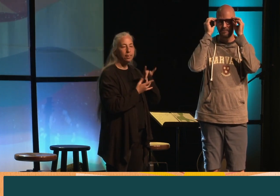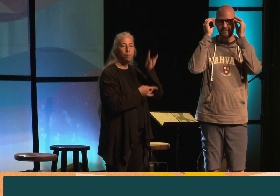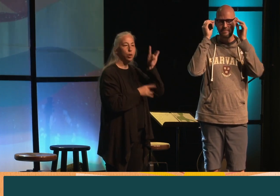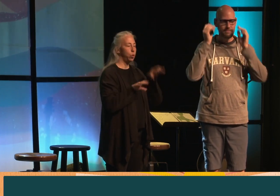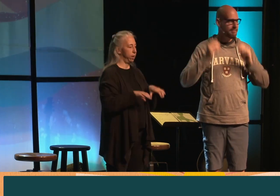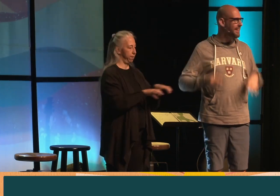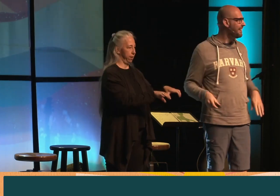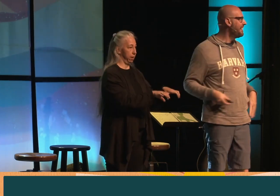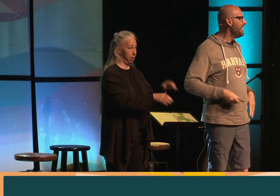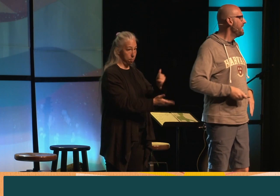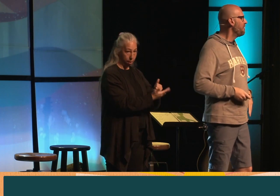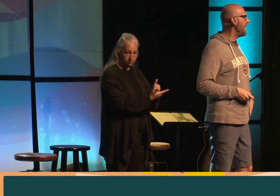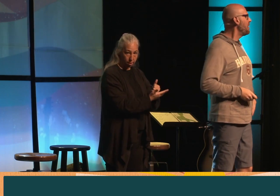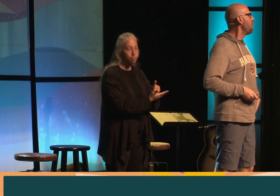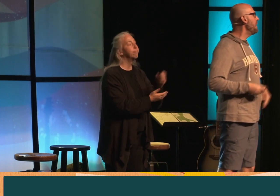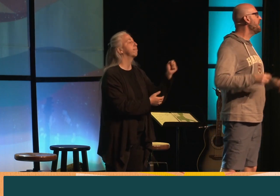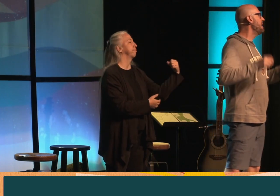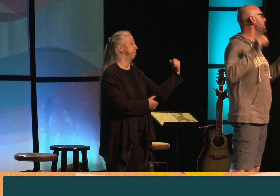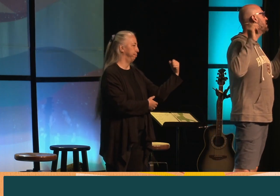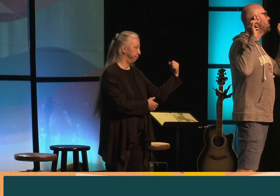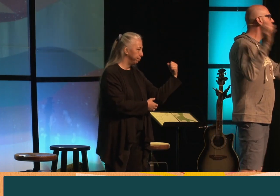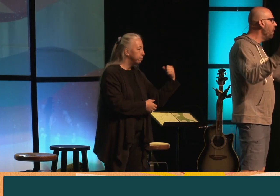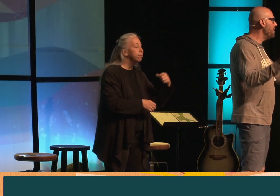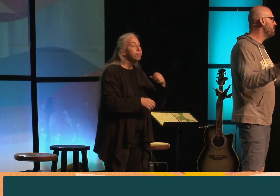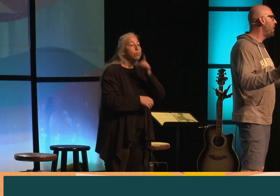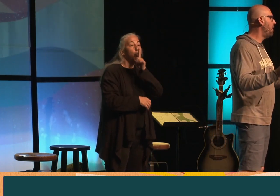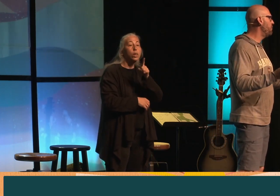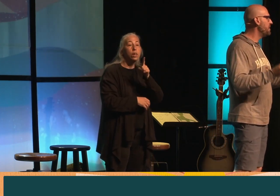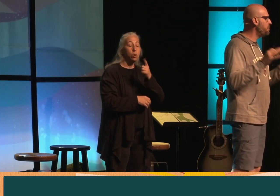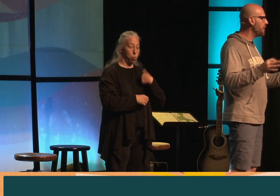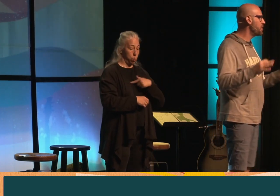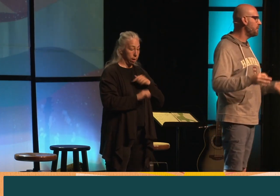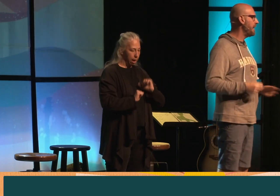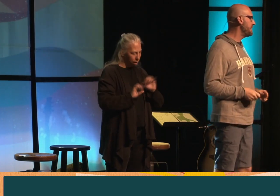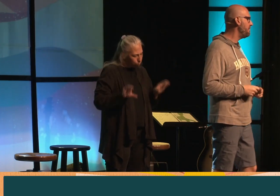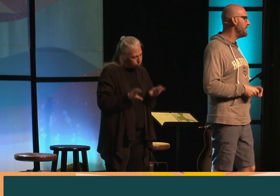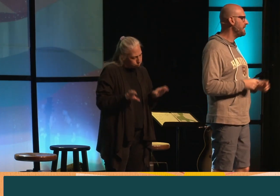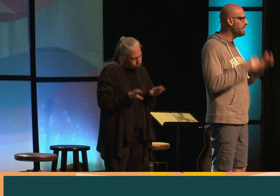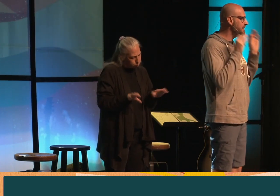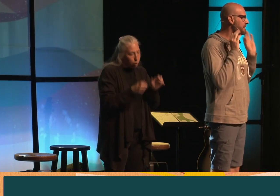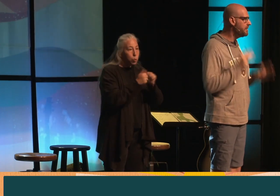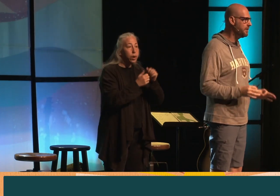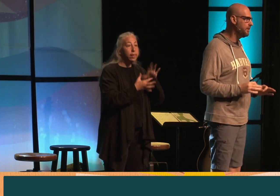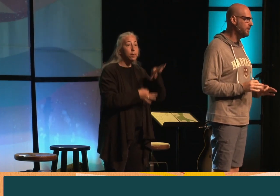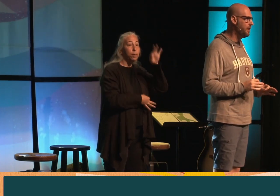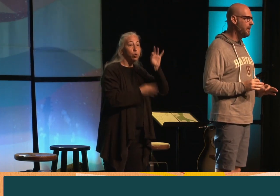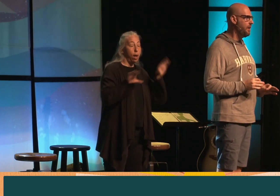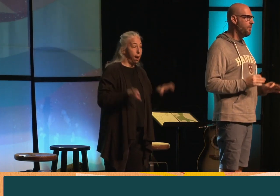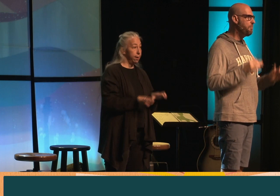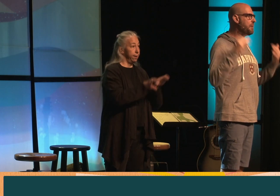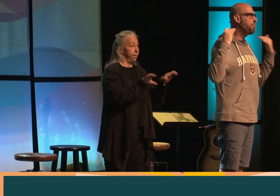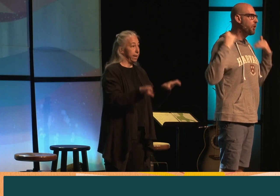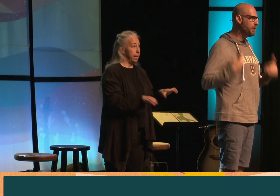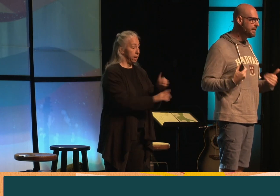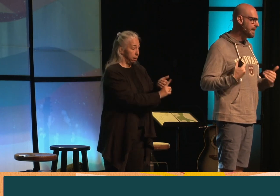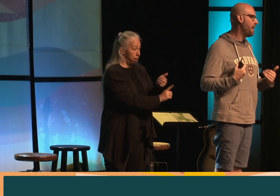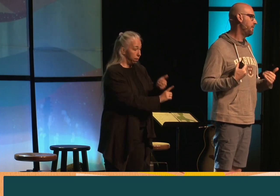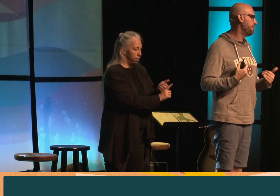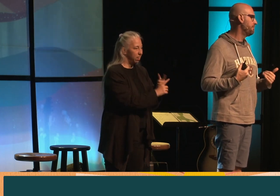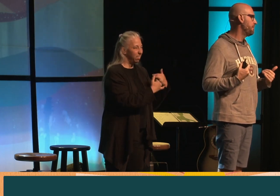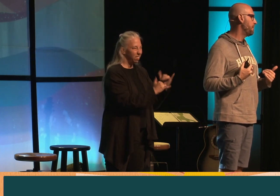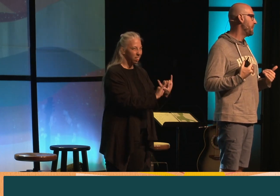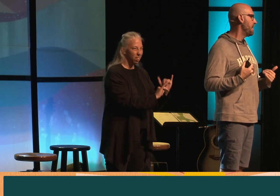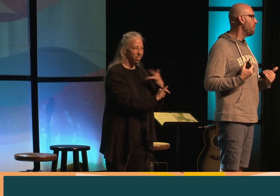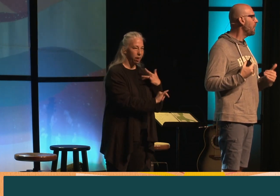that? Right? We can be so involved with spiritual activities and still be burdened